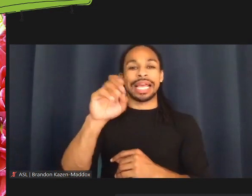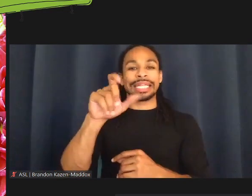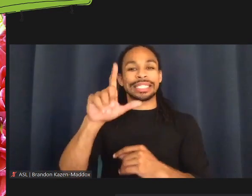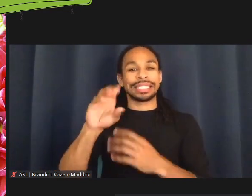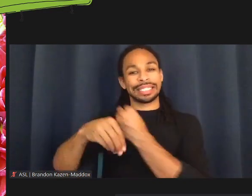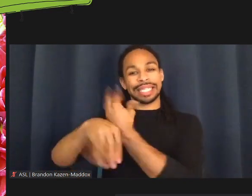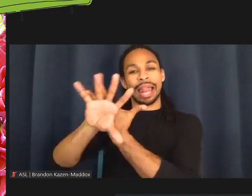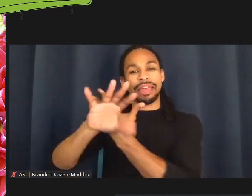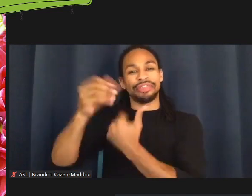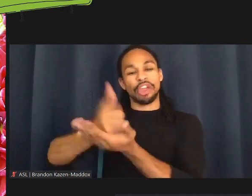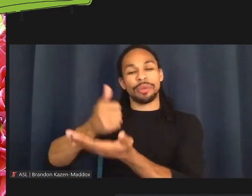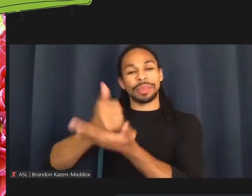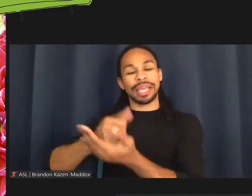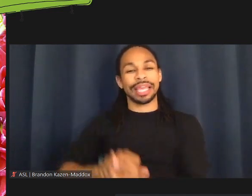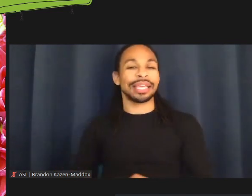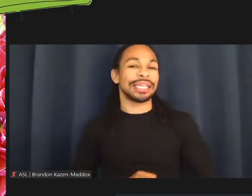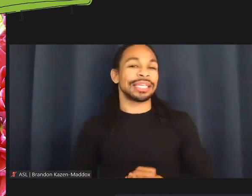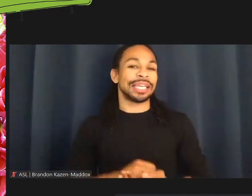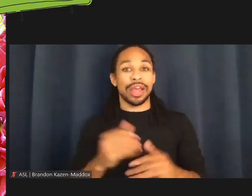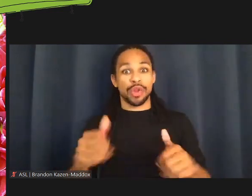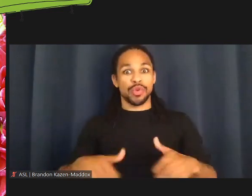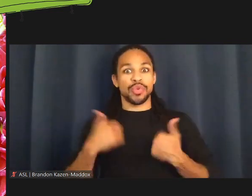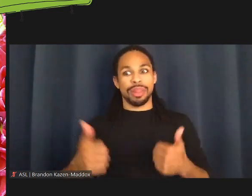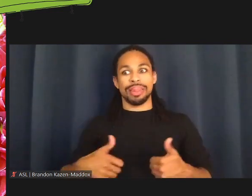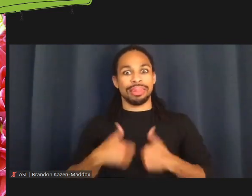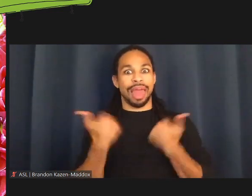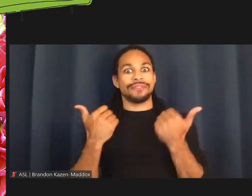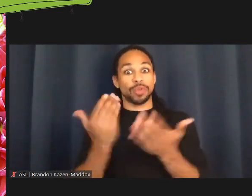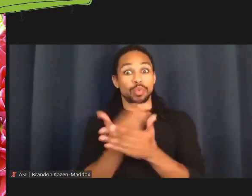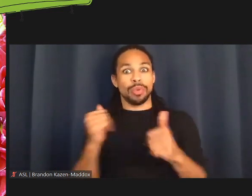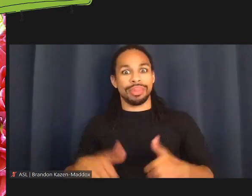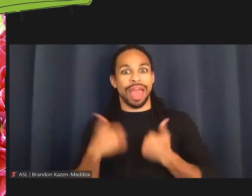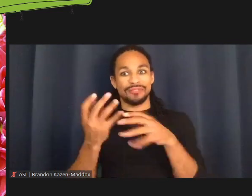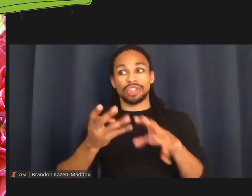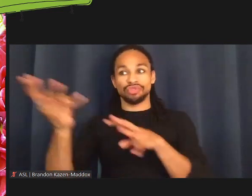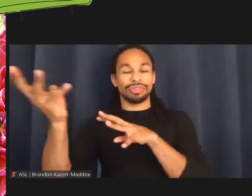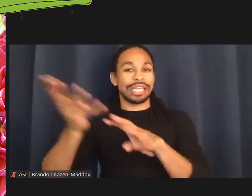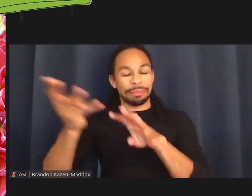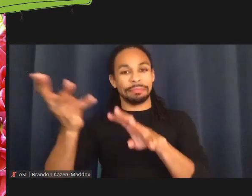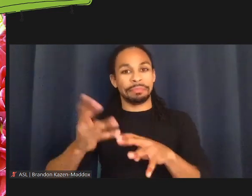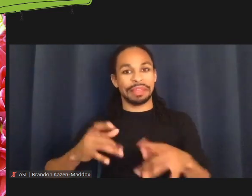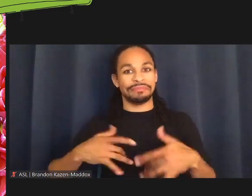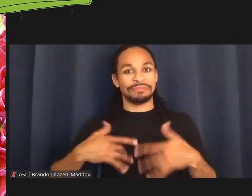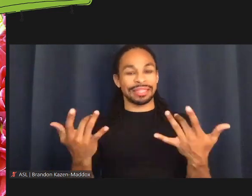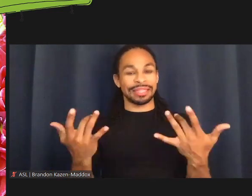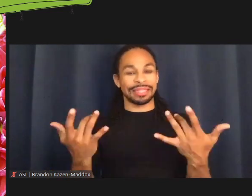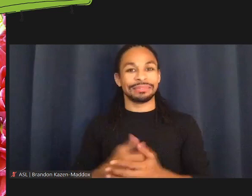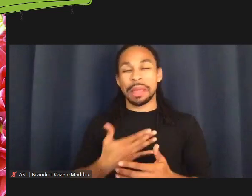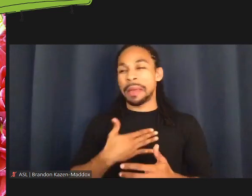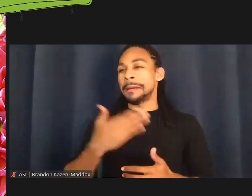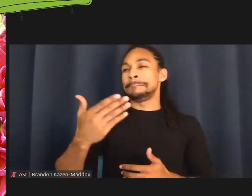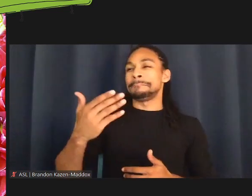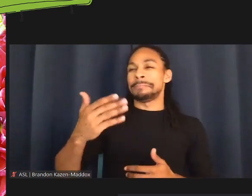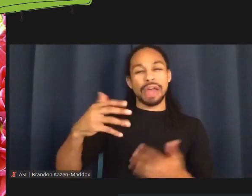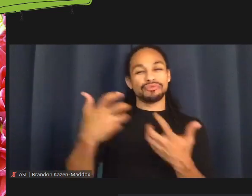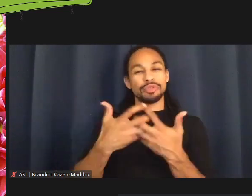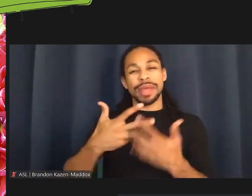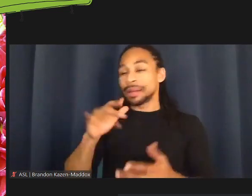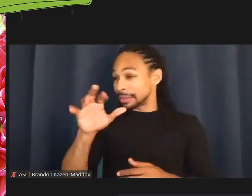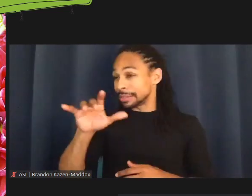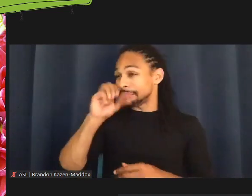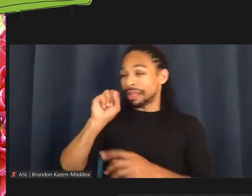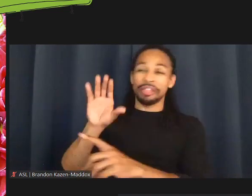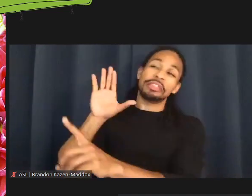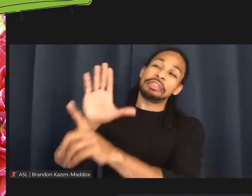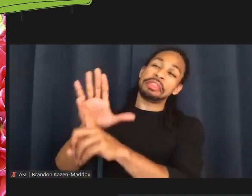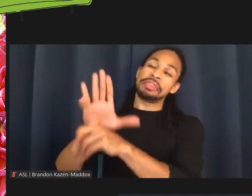ask. I find myself full off smelling roommates' clever use of overripe banana, a lone cup of applesauce,